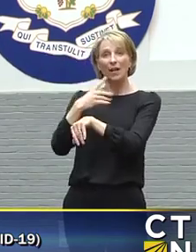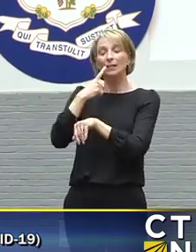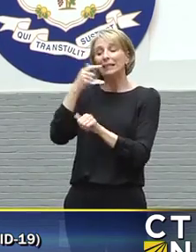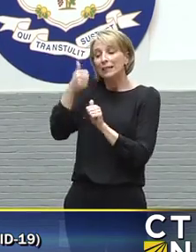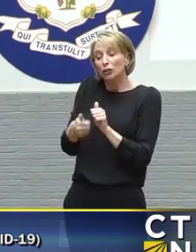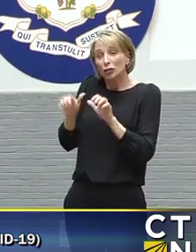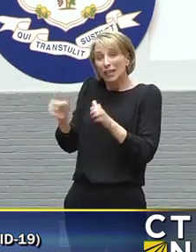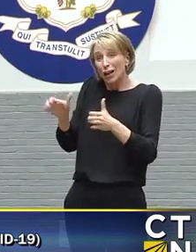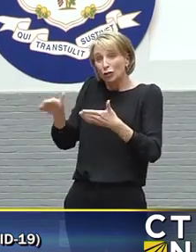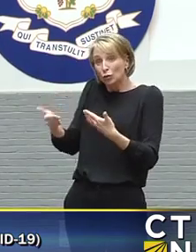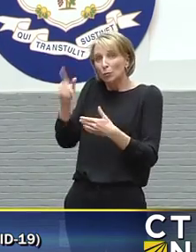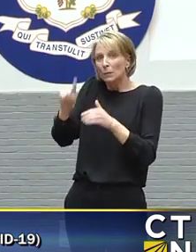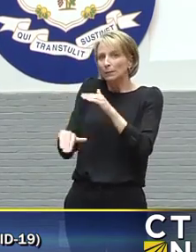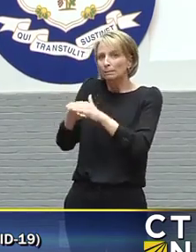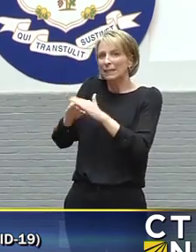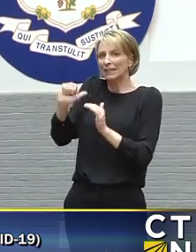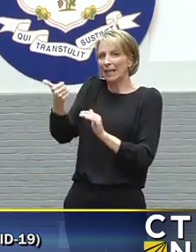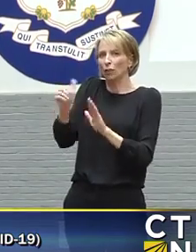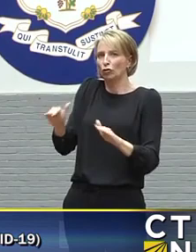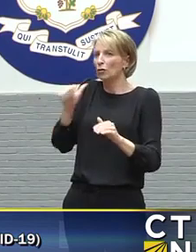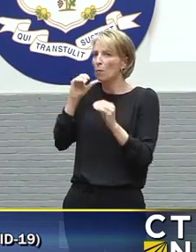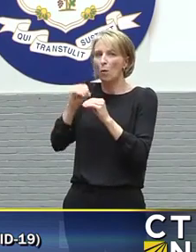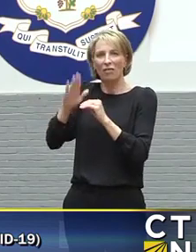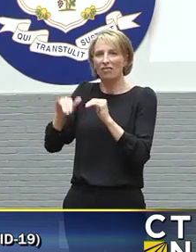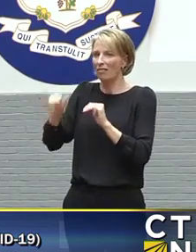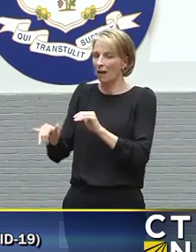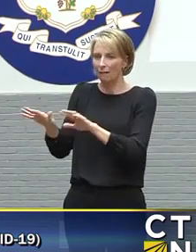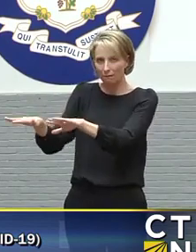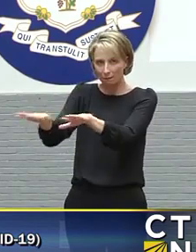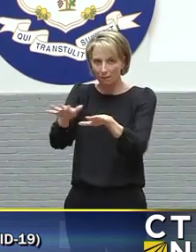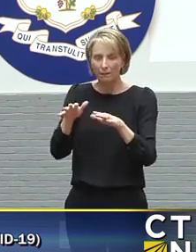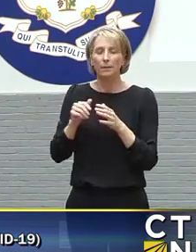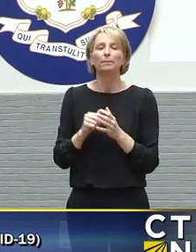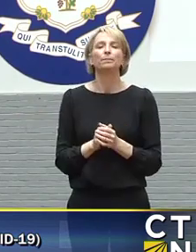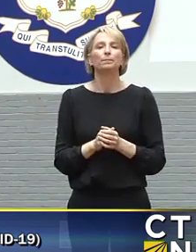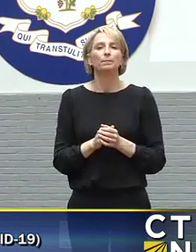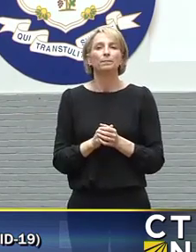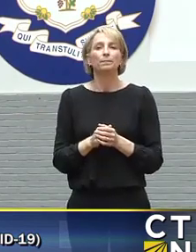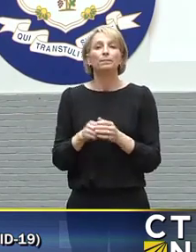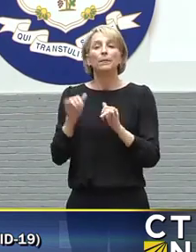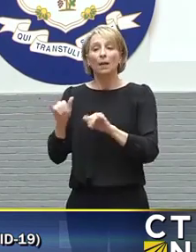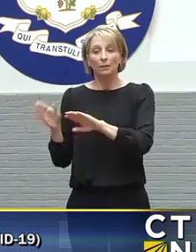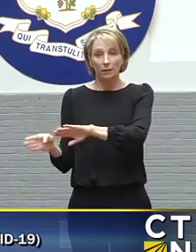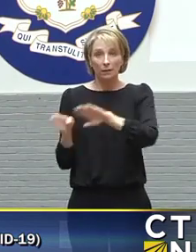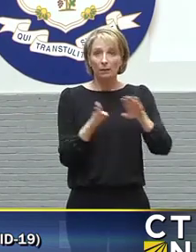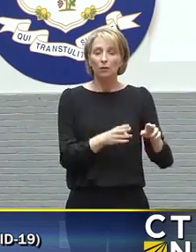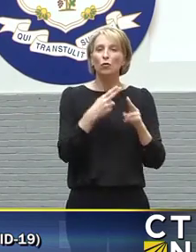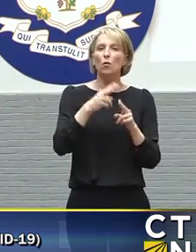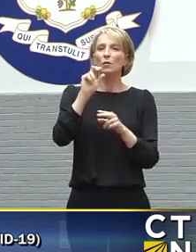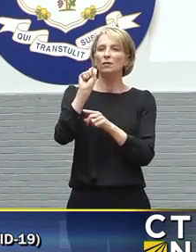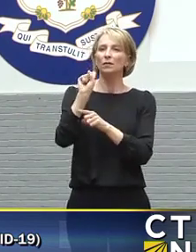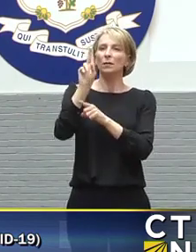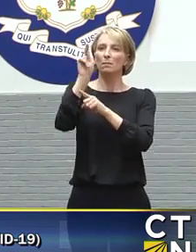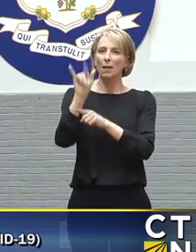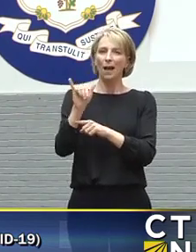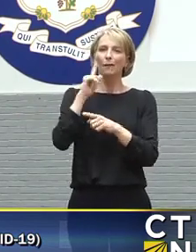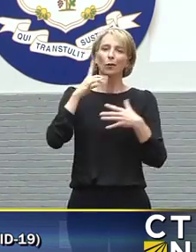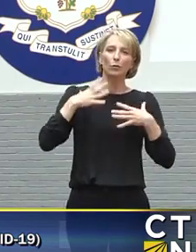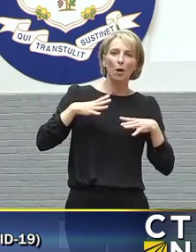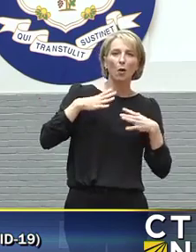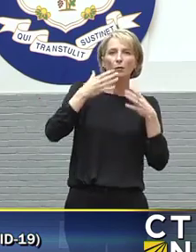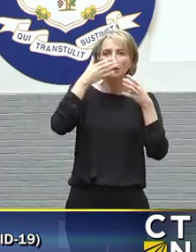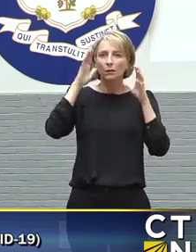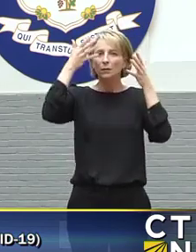classroom. That's the supply side of the equation, what we're doing to increase capacity when it comes to facilities, when it comes